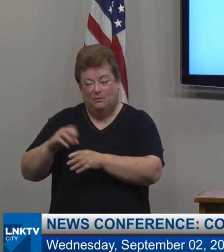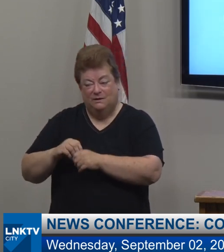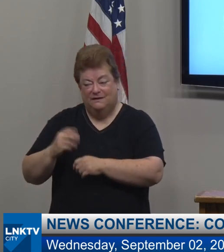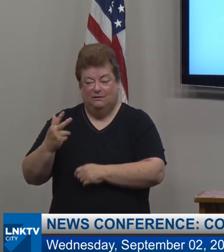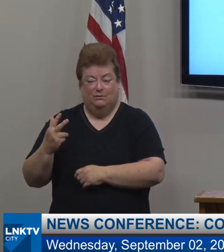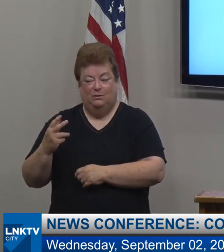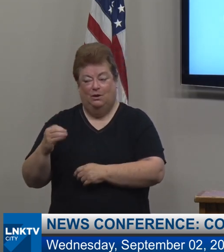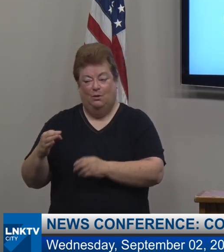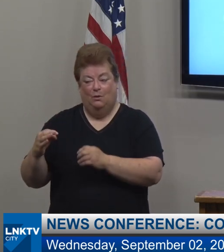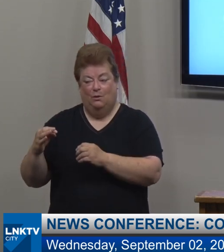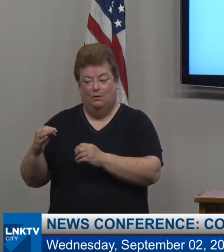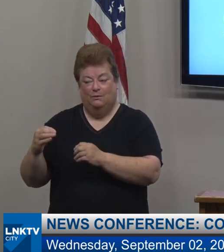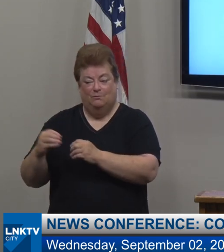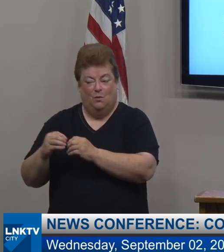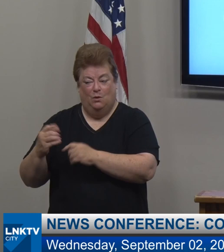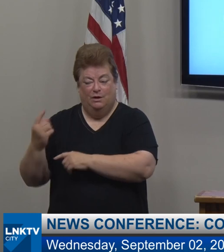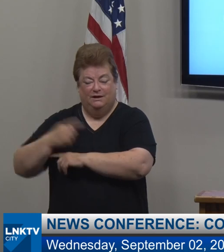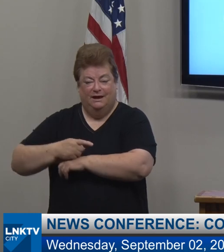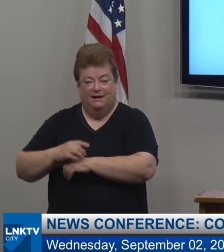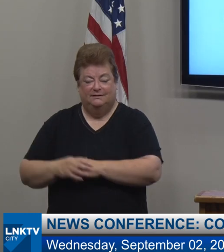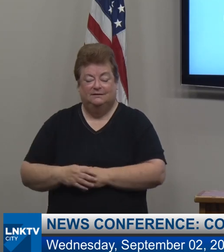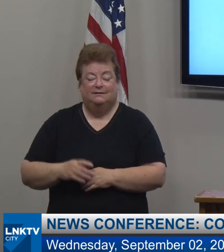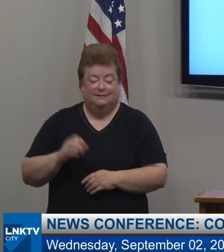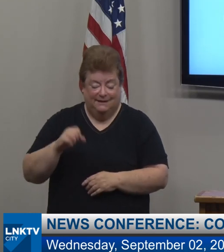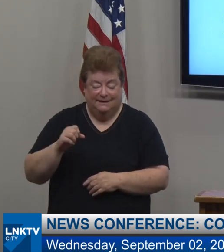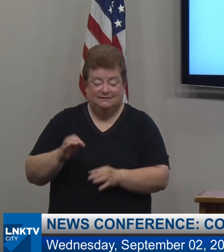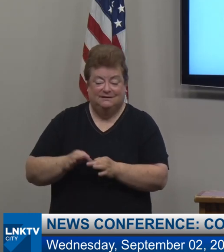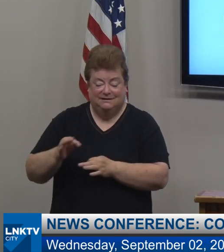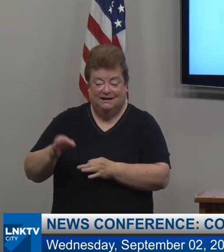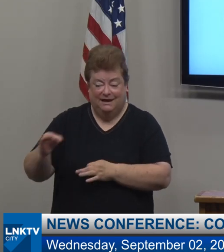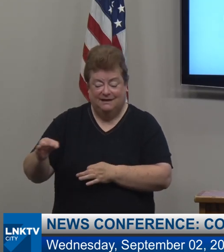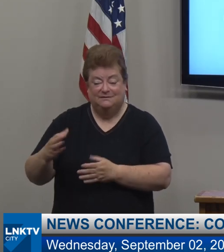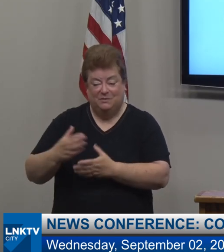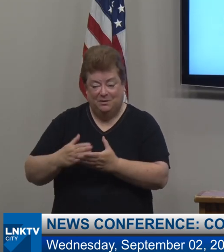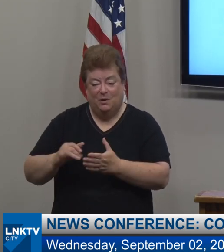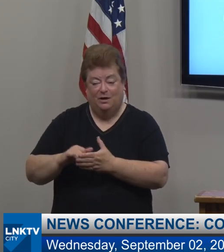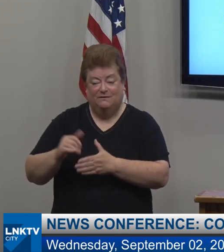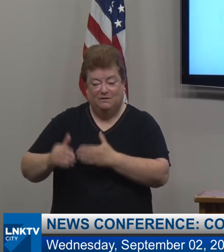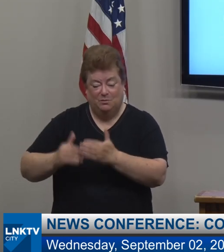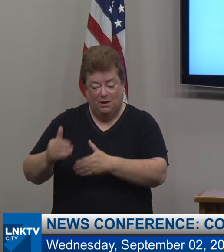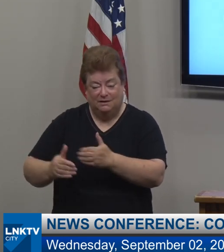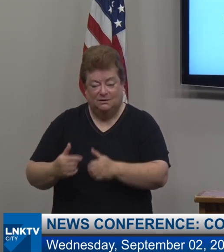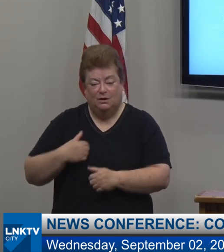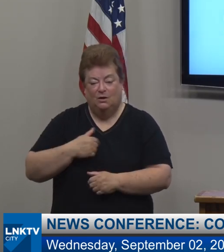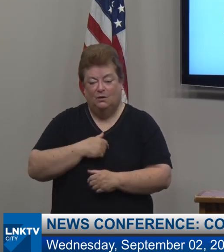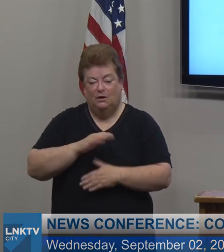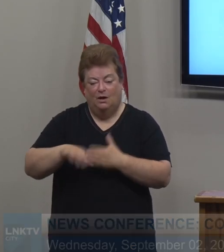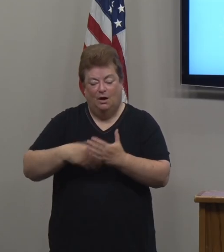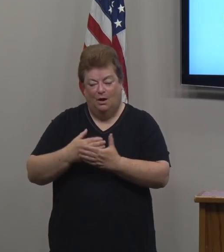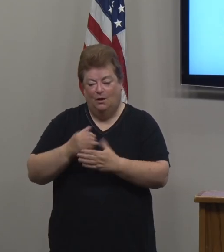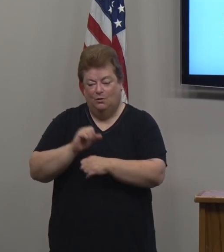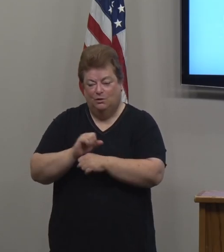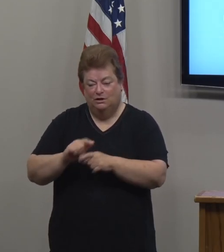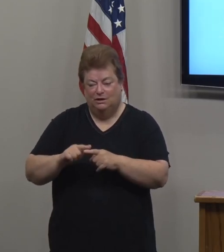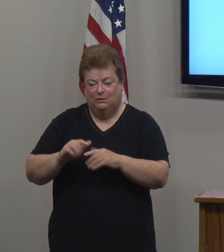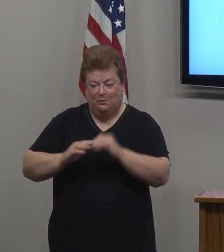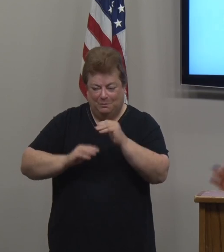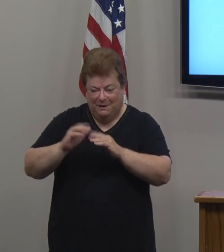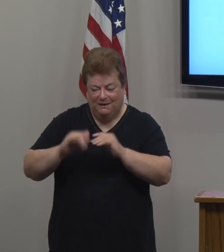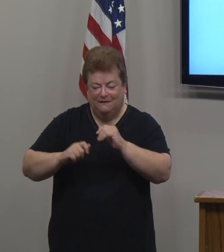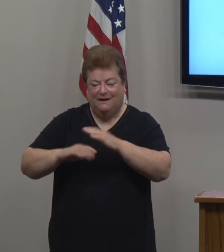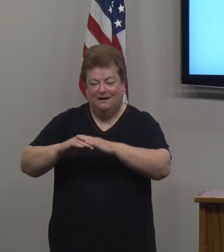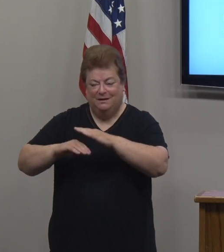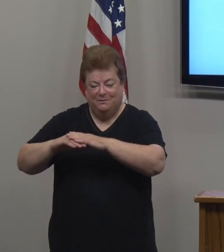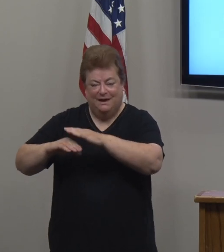or fewer days. But yes, delays have been a part of this process as everyone works to build capacity to